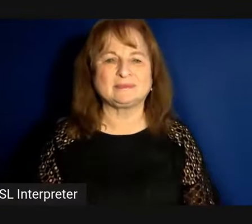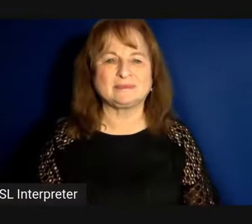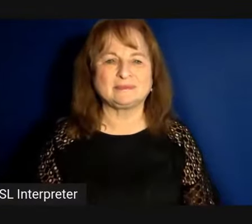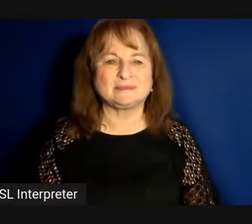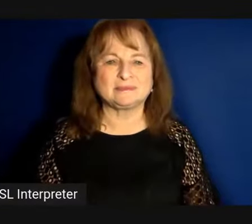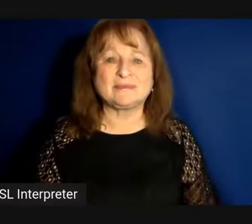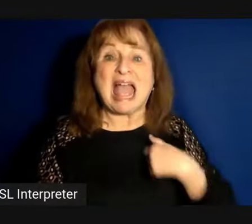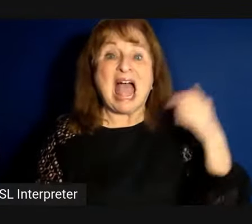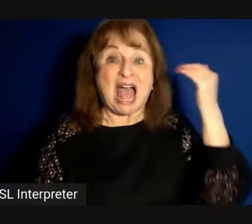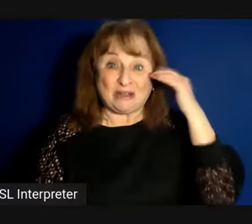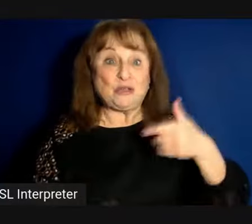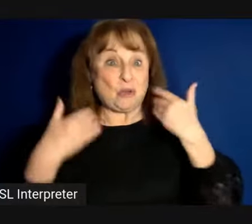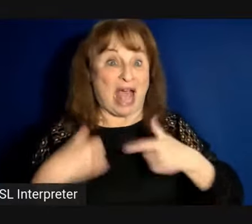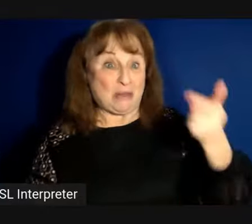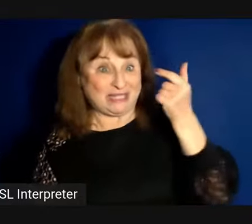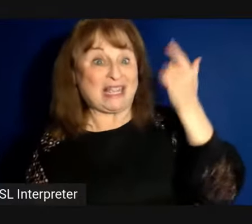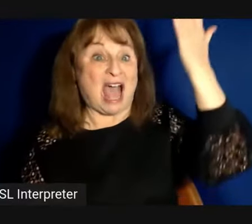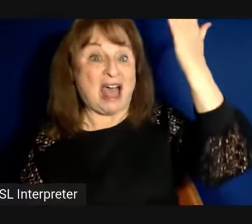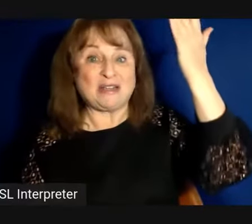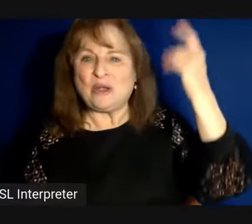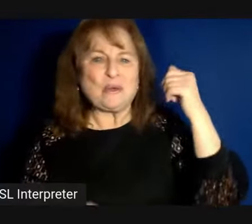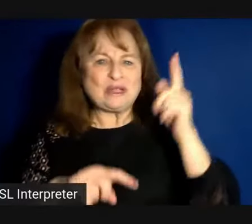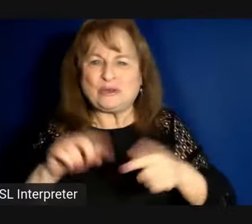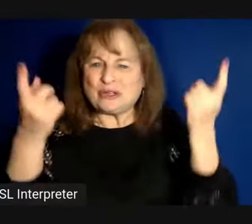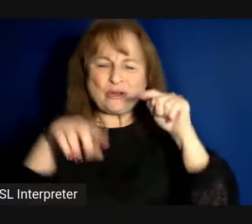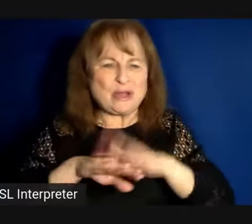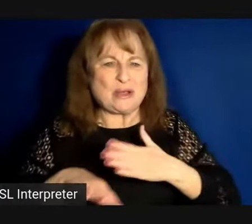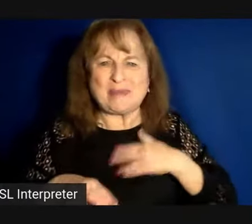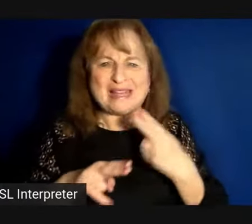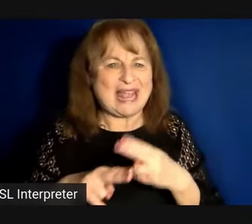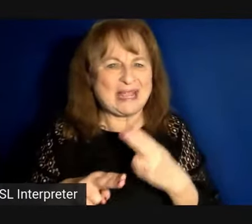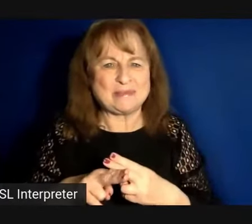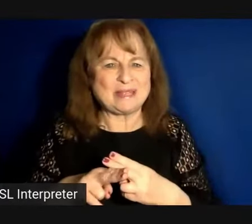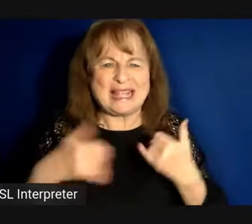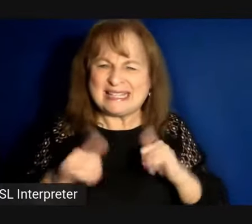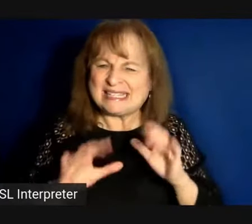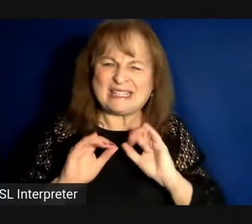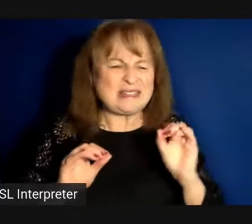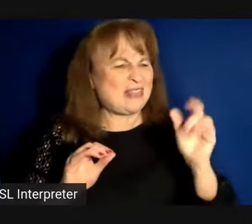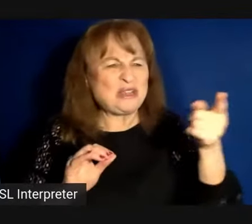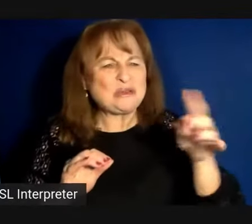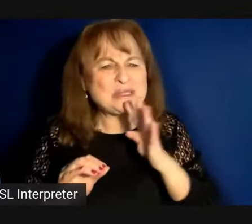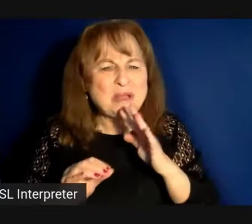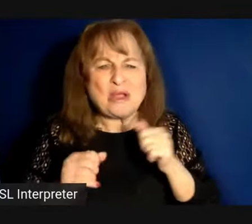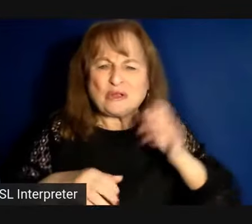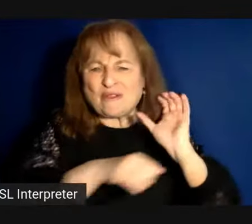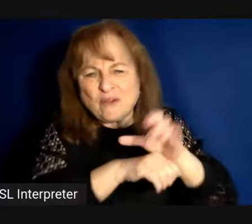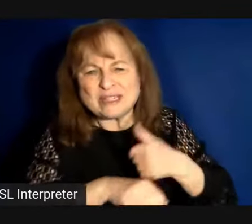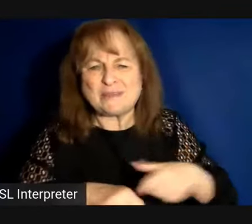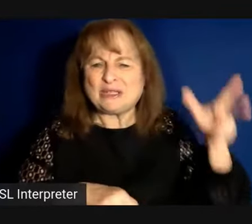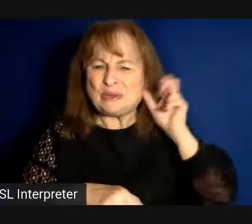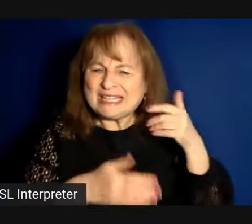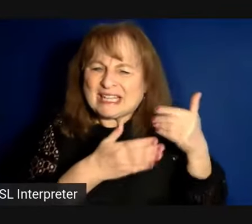I knew I was a god when you could not agree on my name and still none you spoke could force me to listen